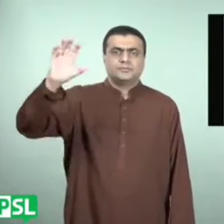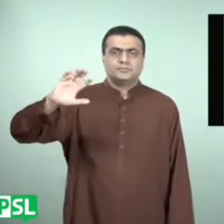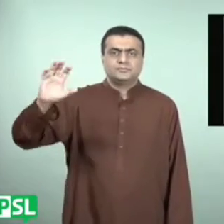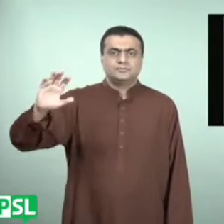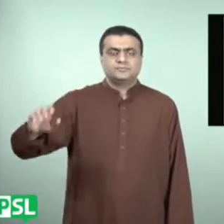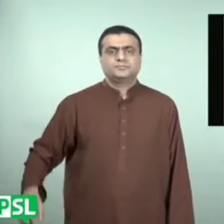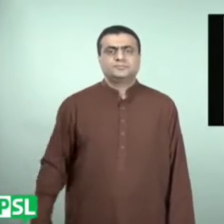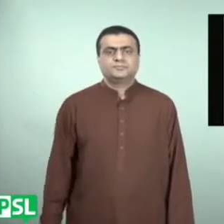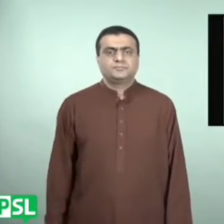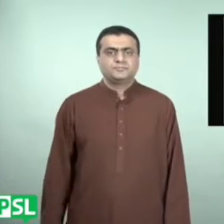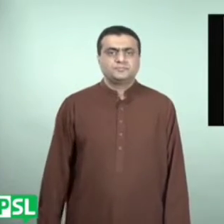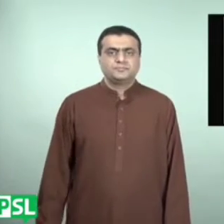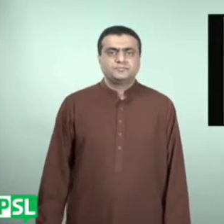Dusters.